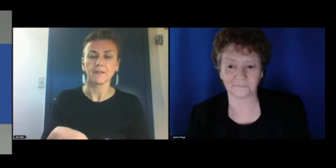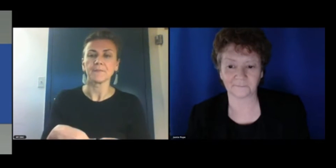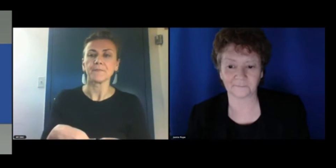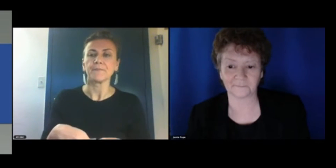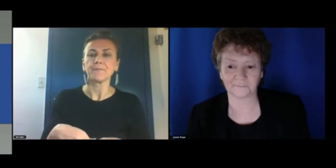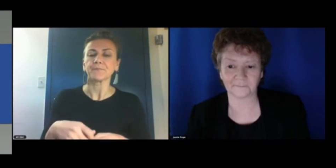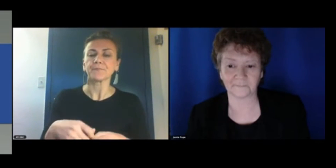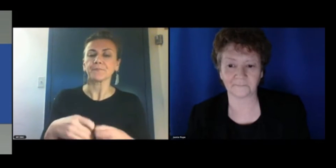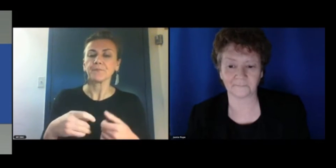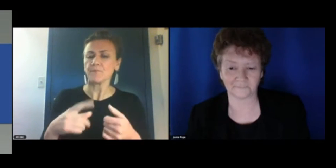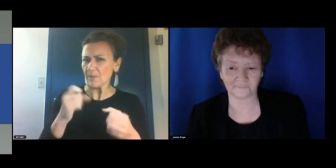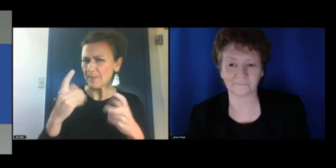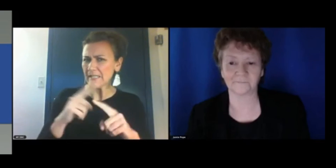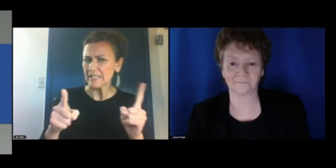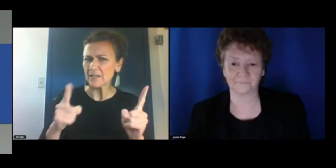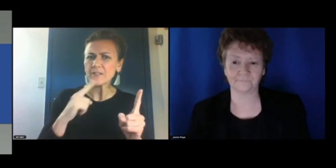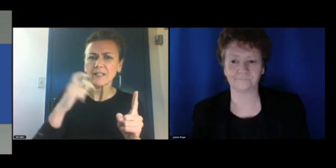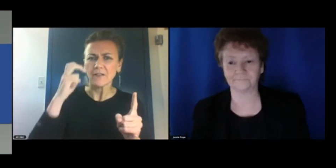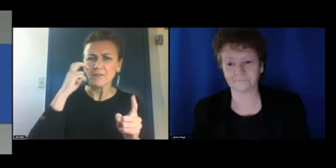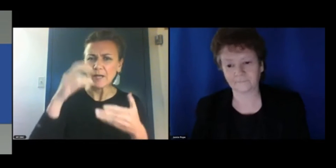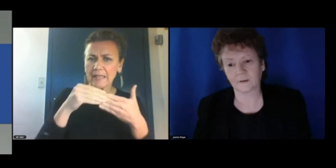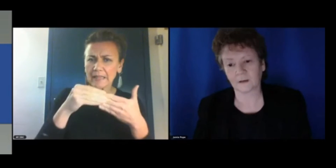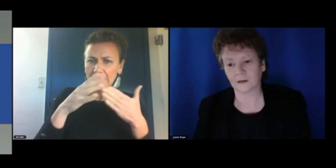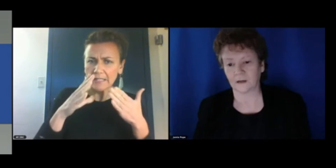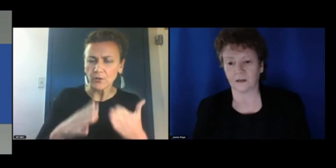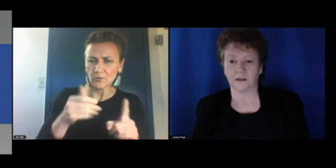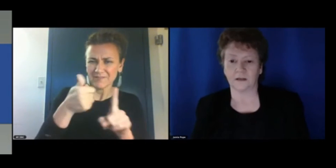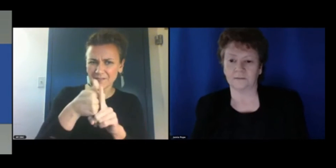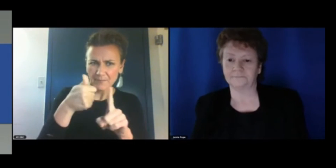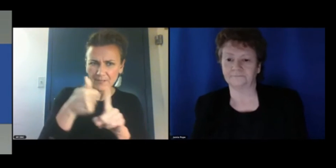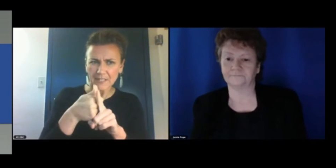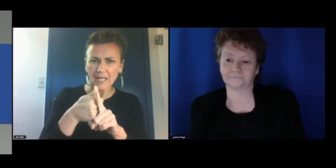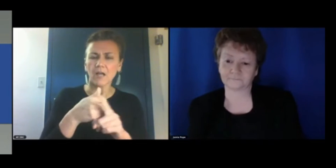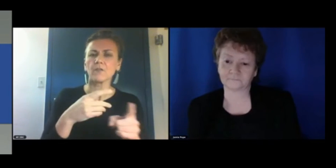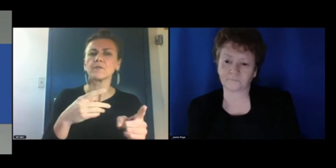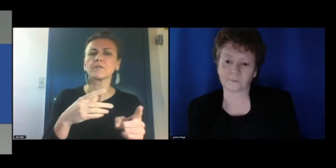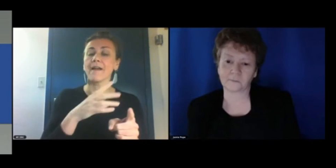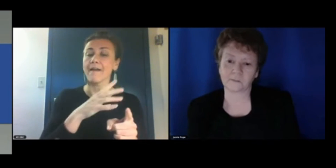potential for people to know about this organization?